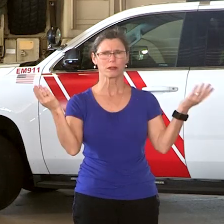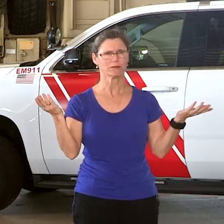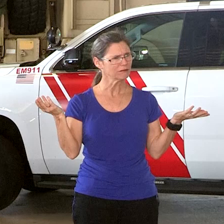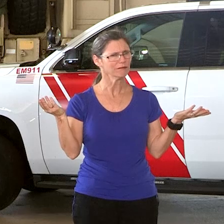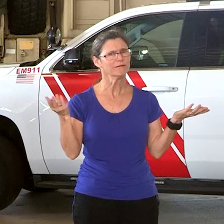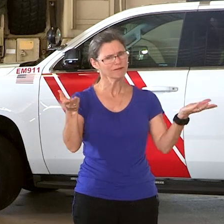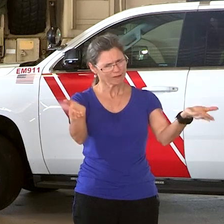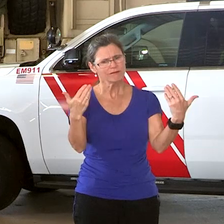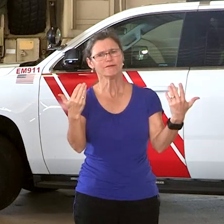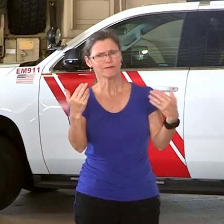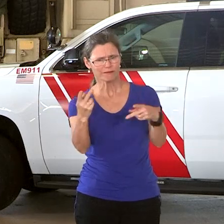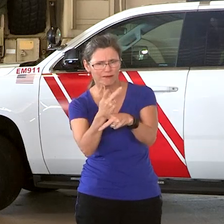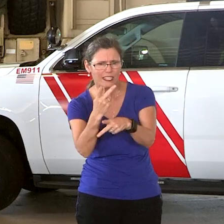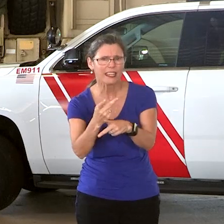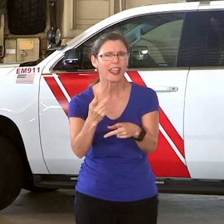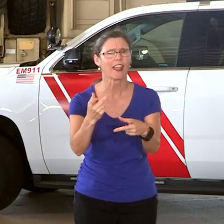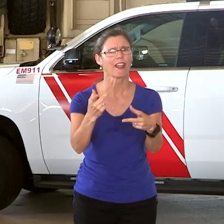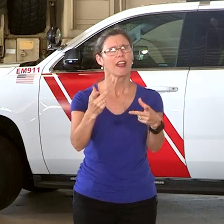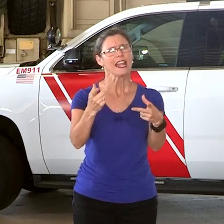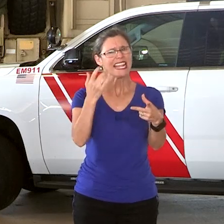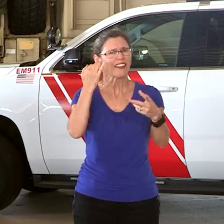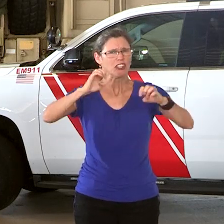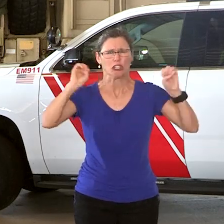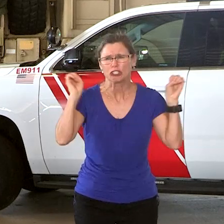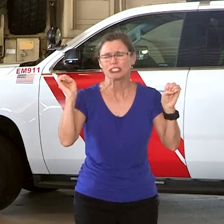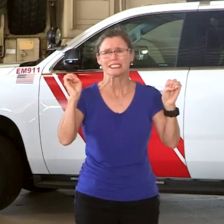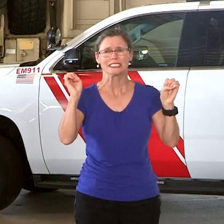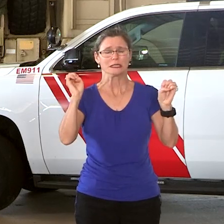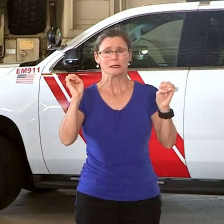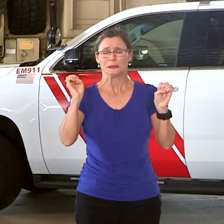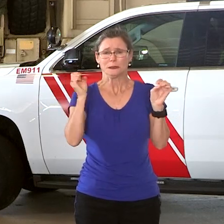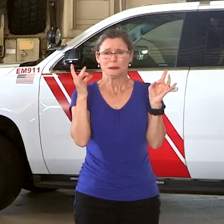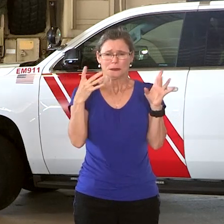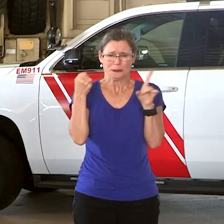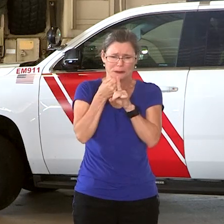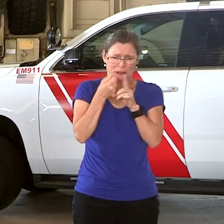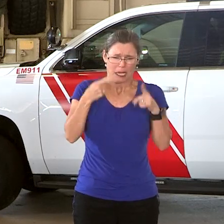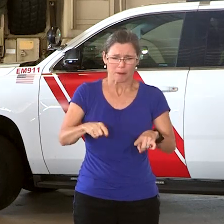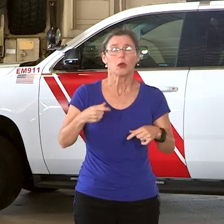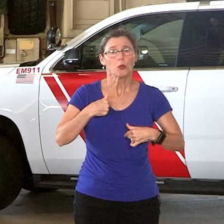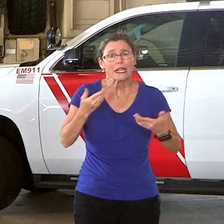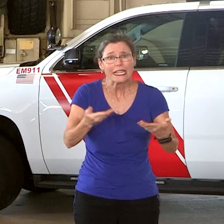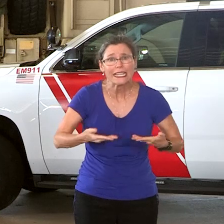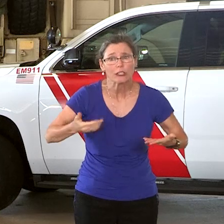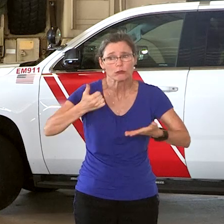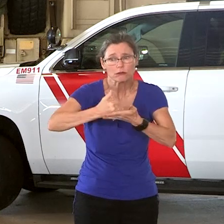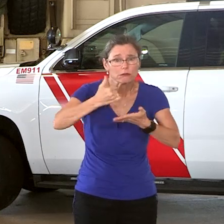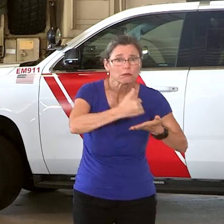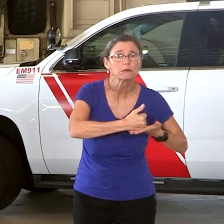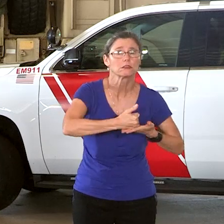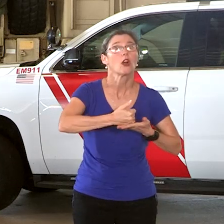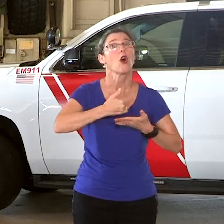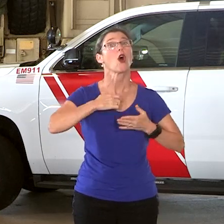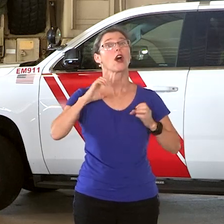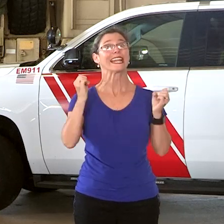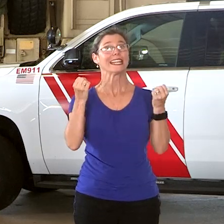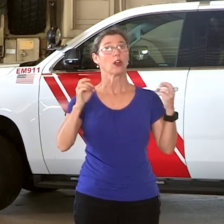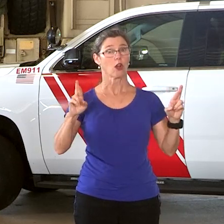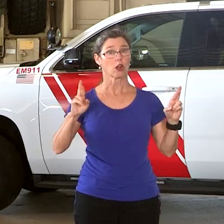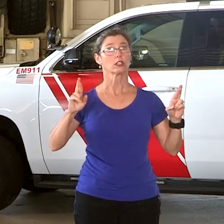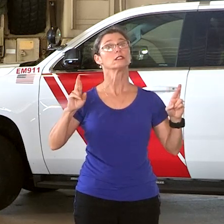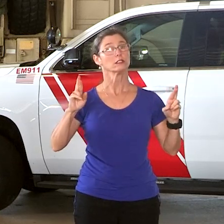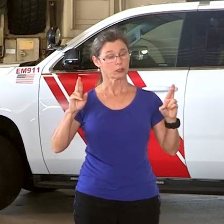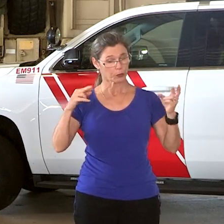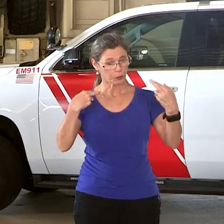care of all the emergent and urgent needs in our community. Our emergency rooms are open